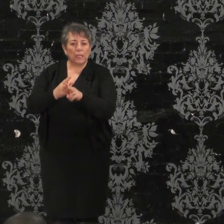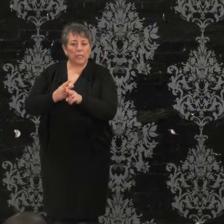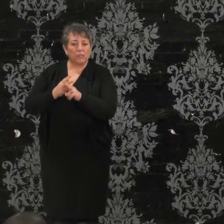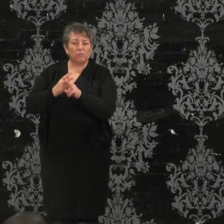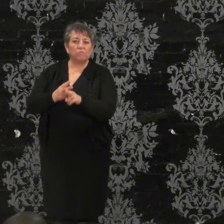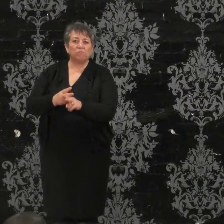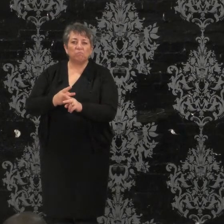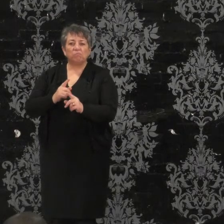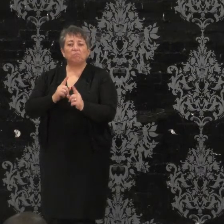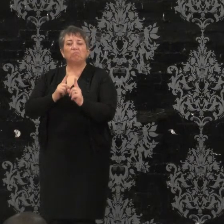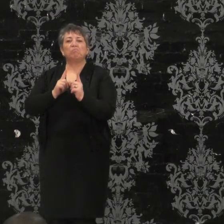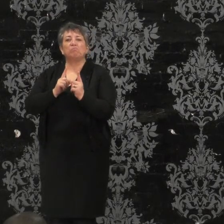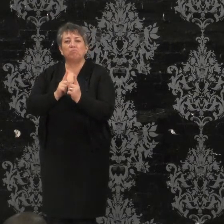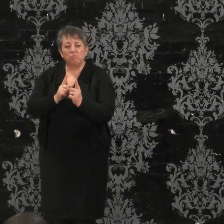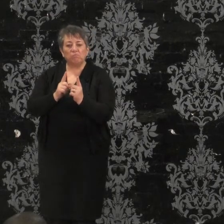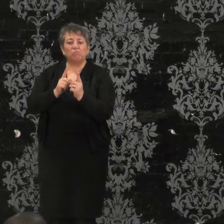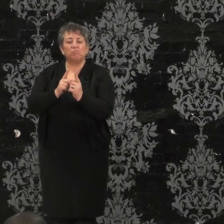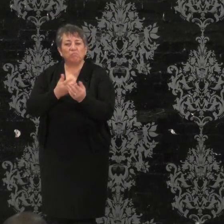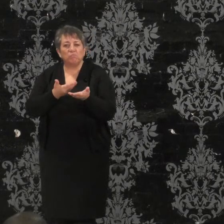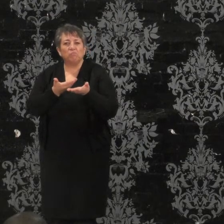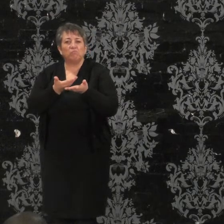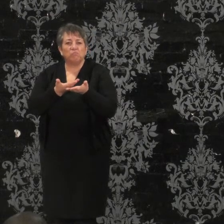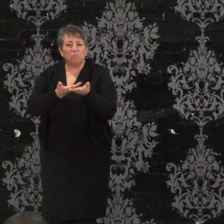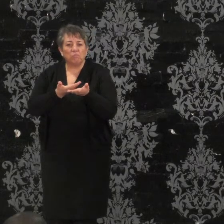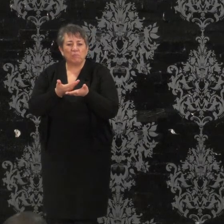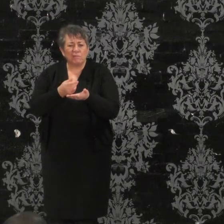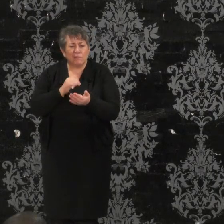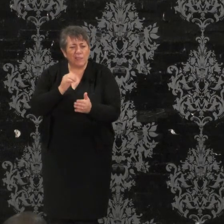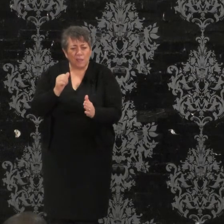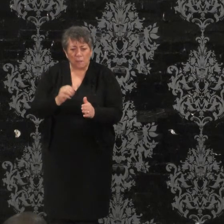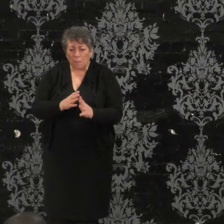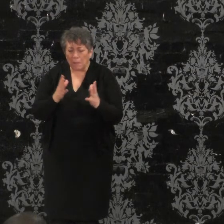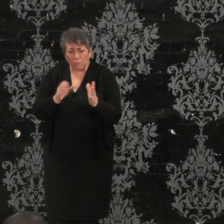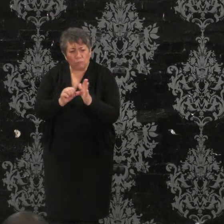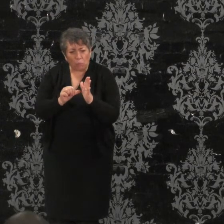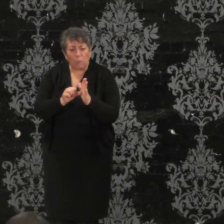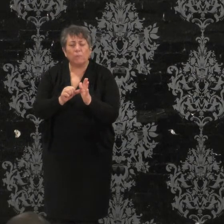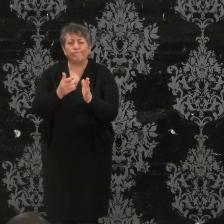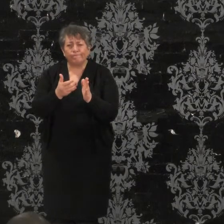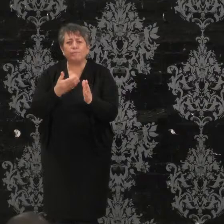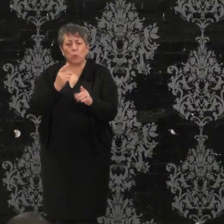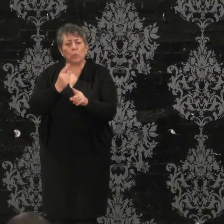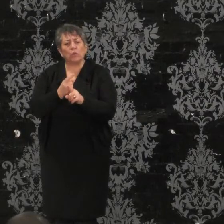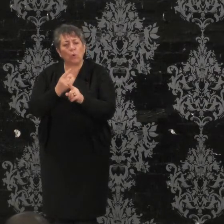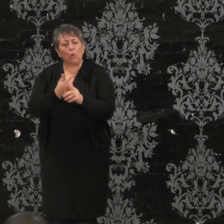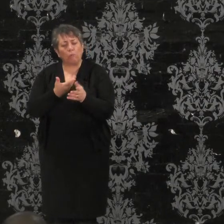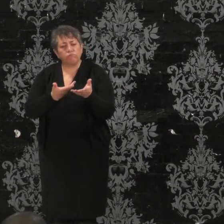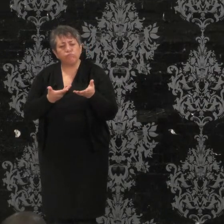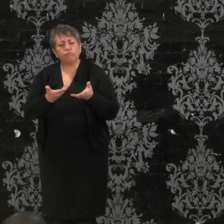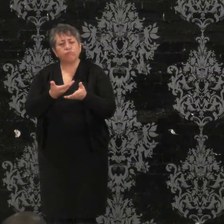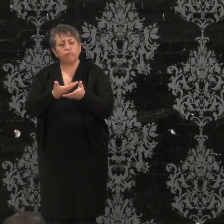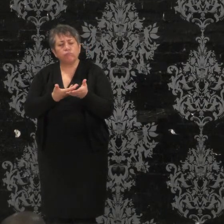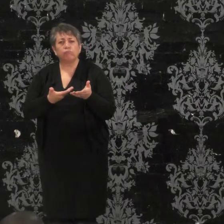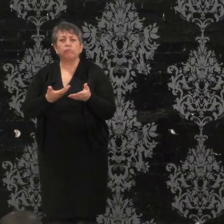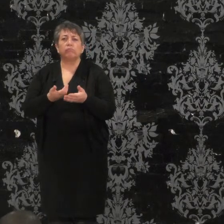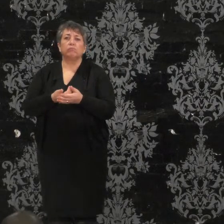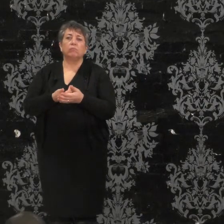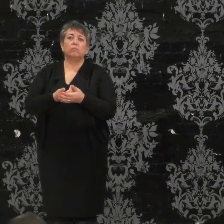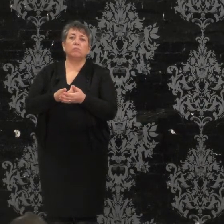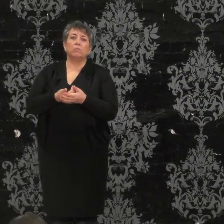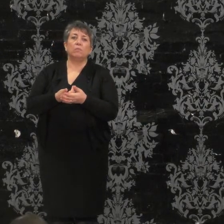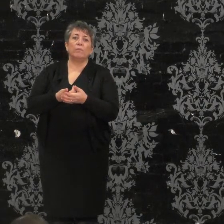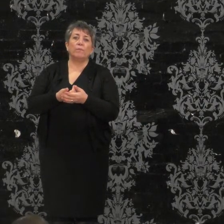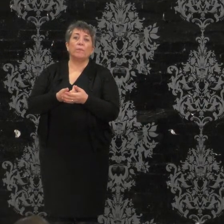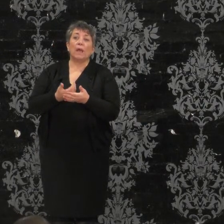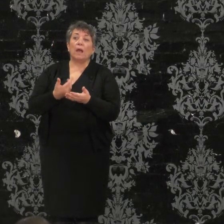people, and we talk through challenging issues that they may be having. We also believe in the importance of working